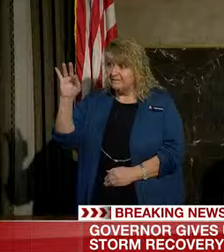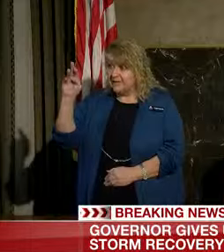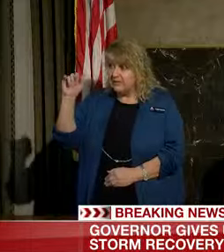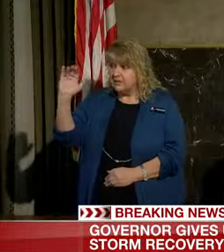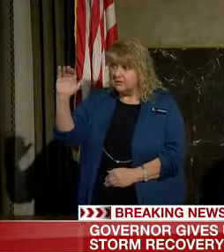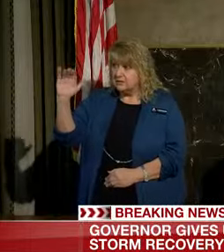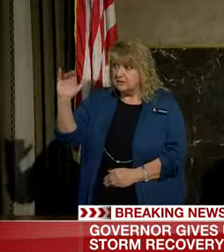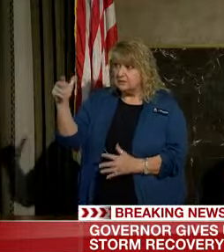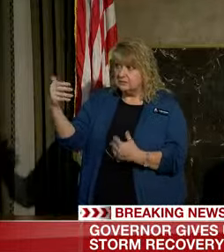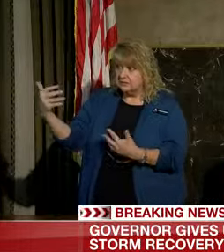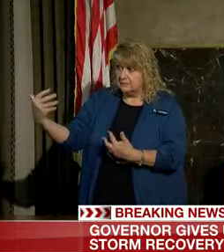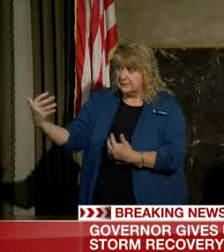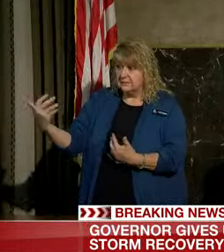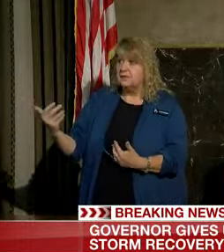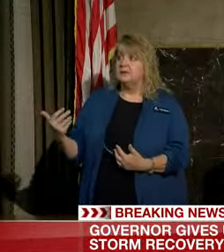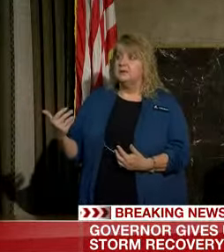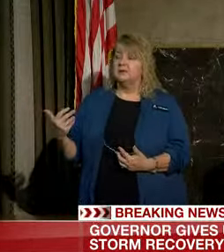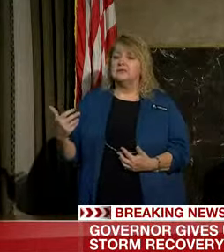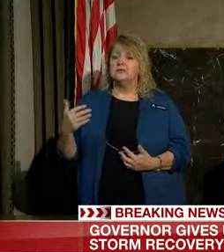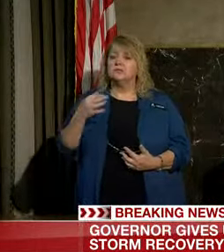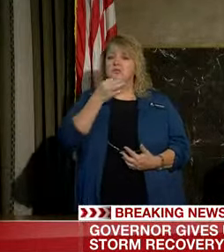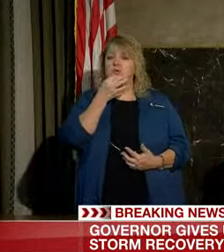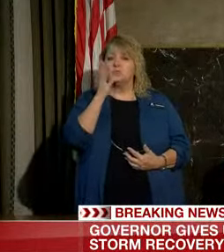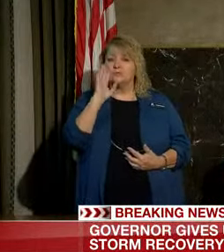non-congregant sheltering side as well.